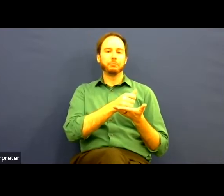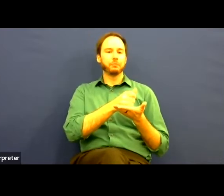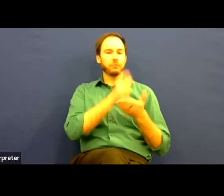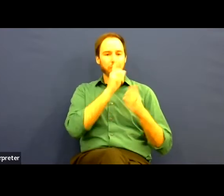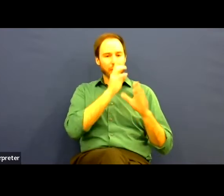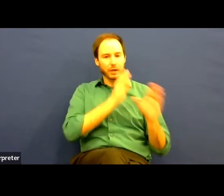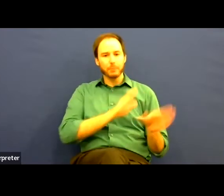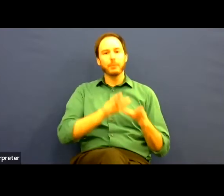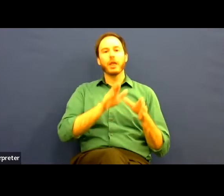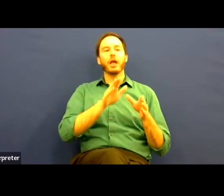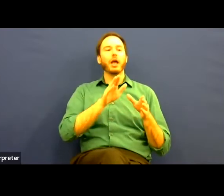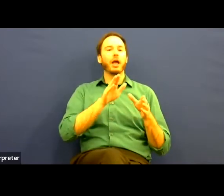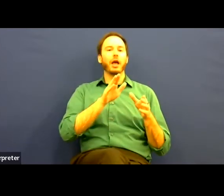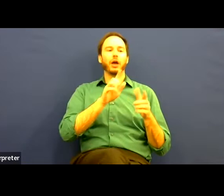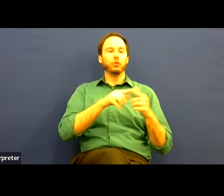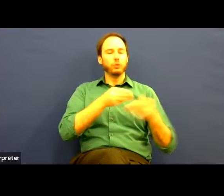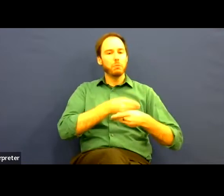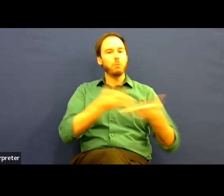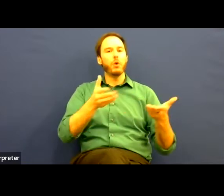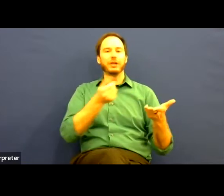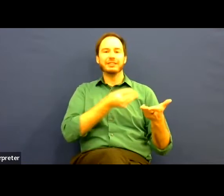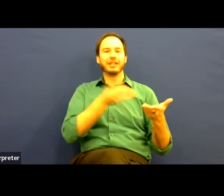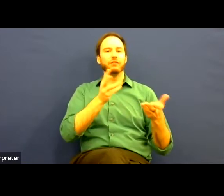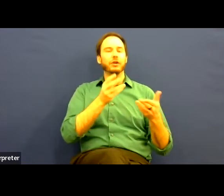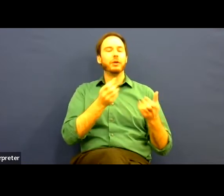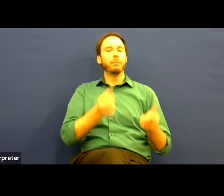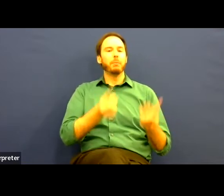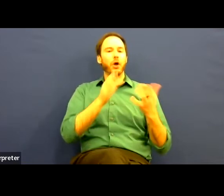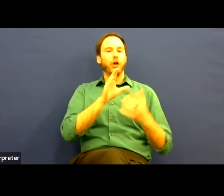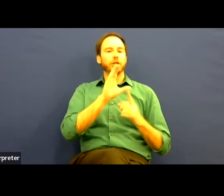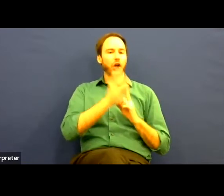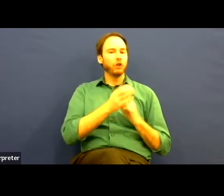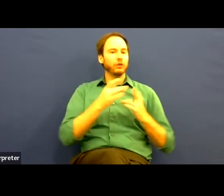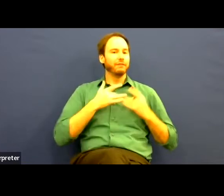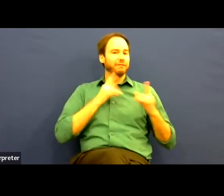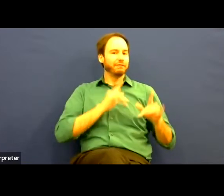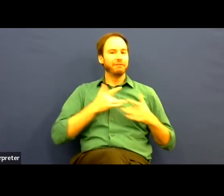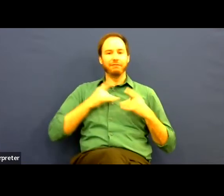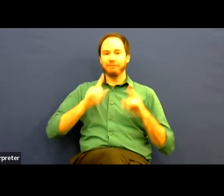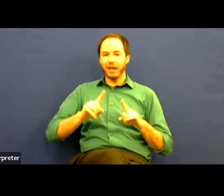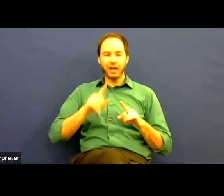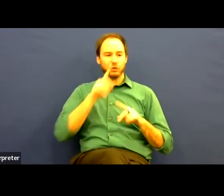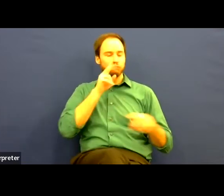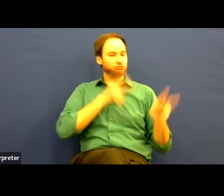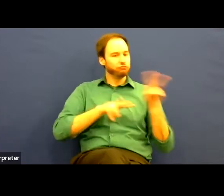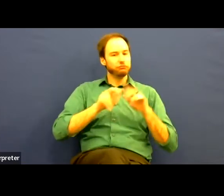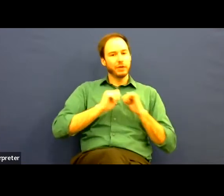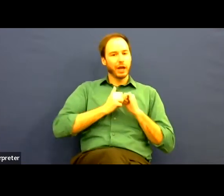plan and roll out some multicultural events and looking at ways that we can